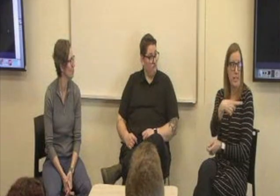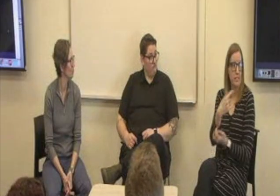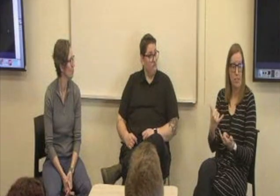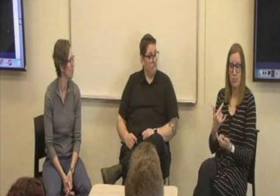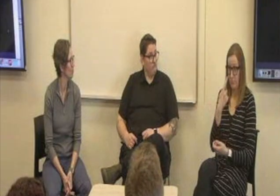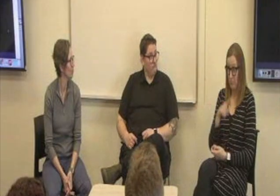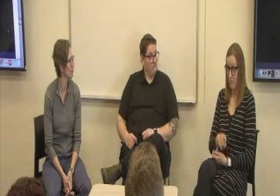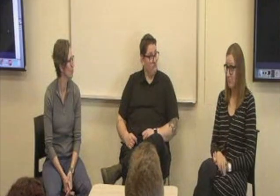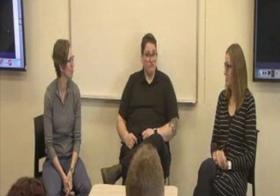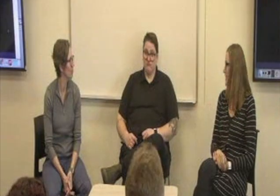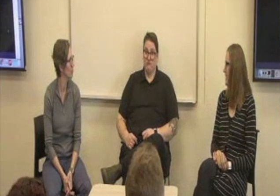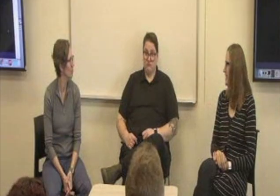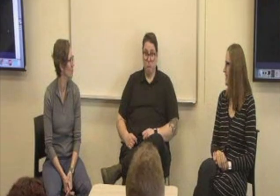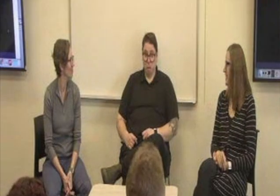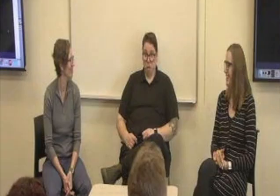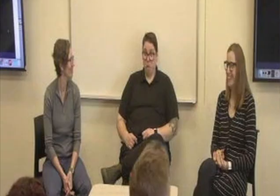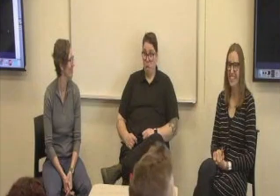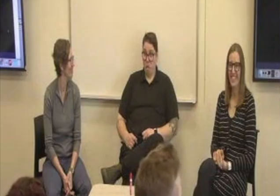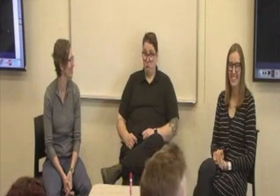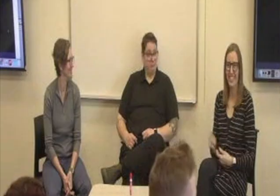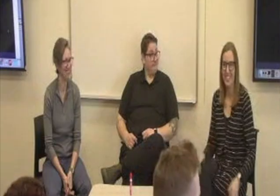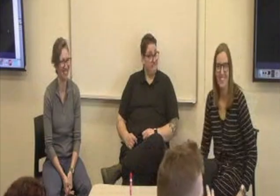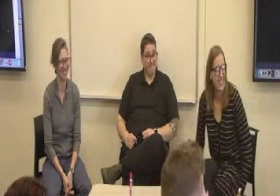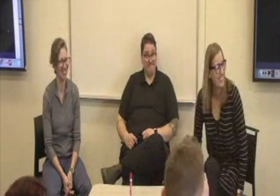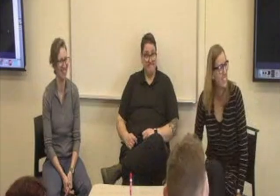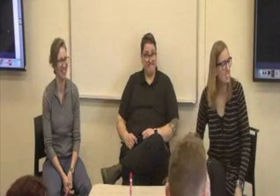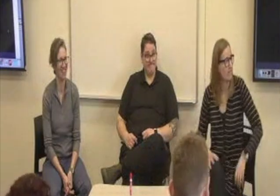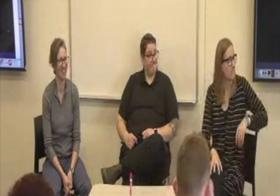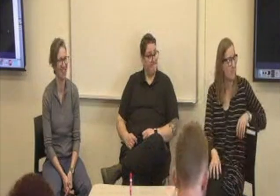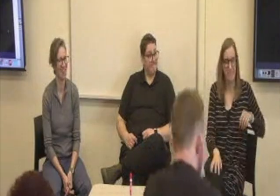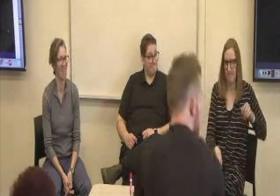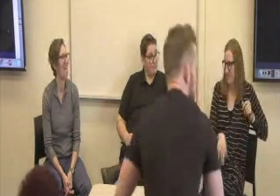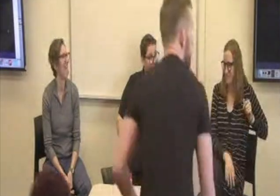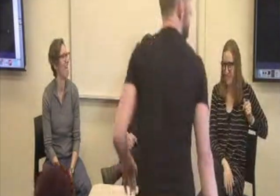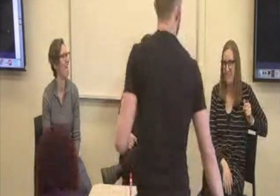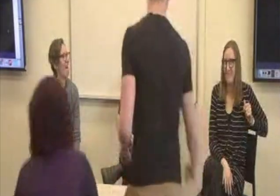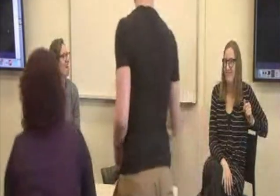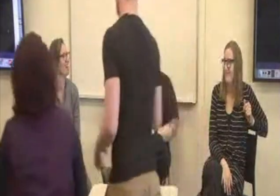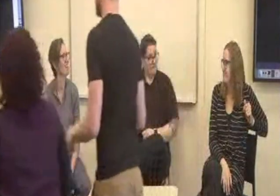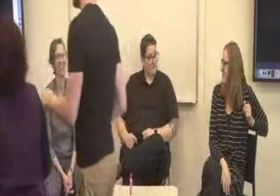Is it all right if we meet all you guys? Is our first motion?